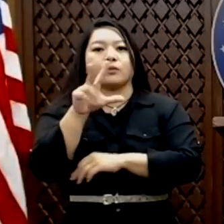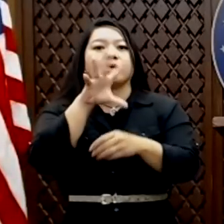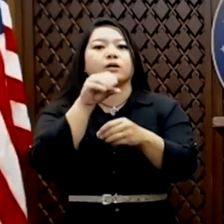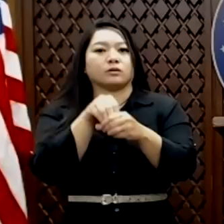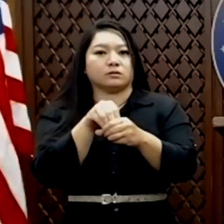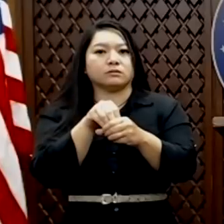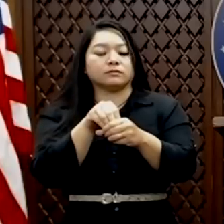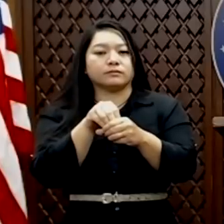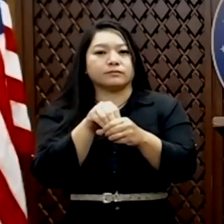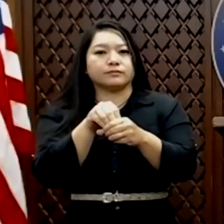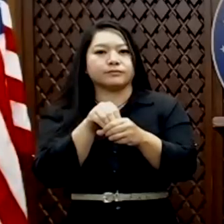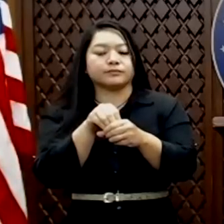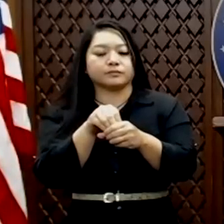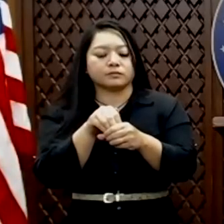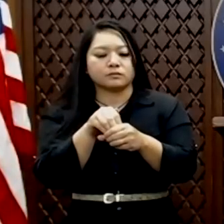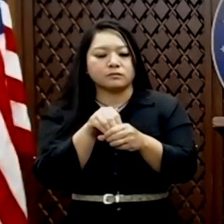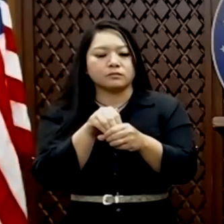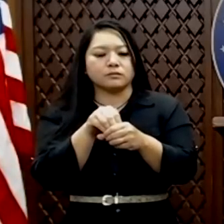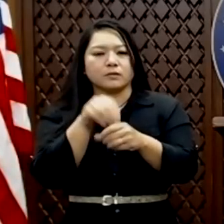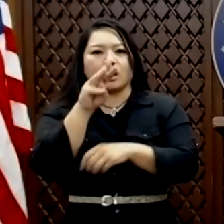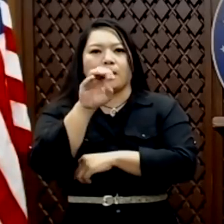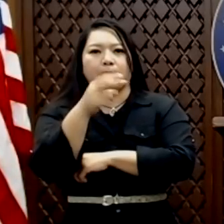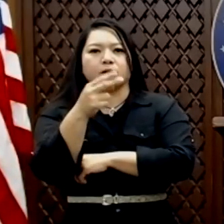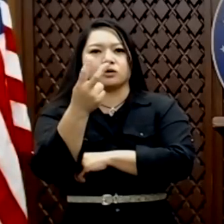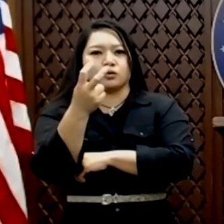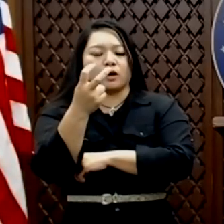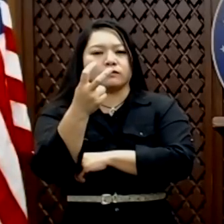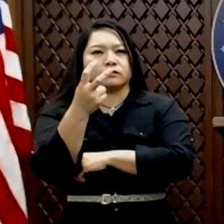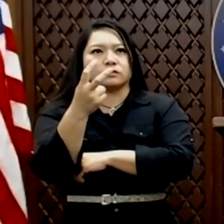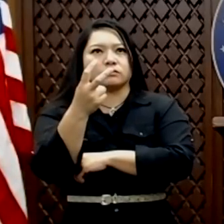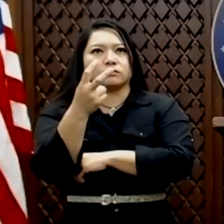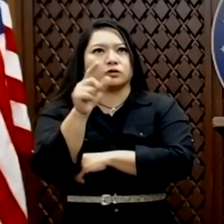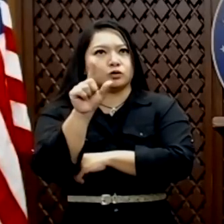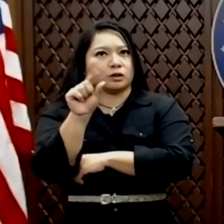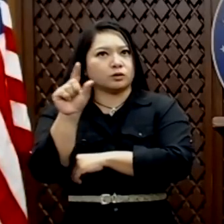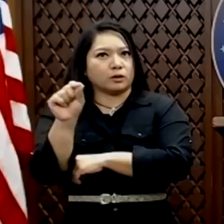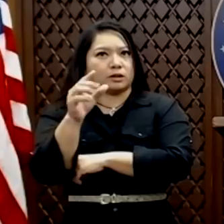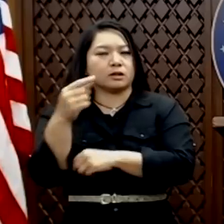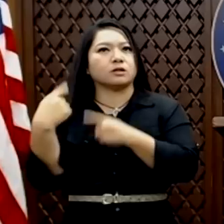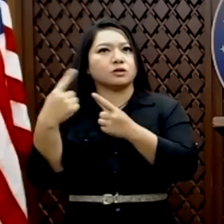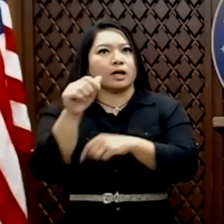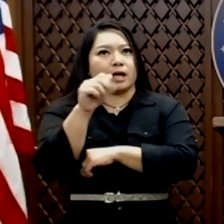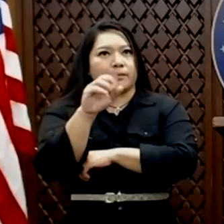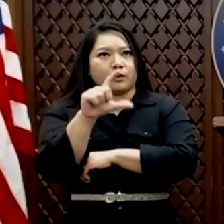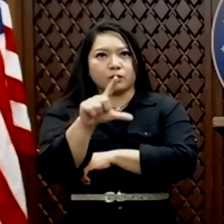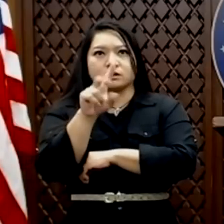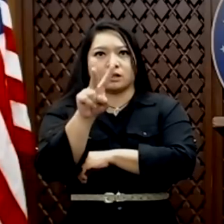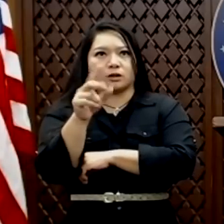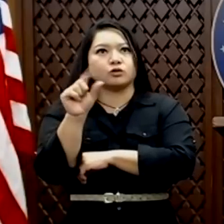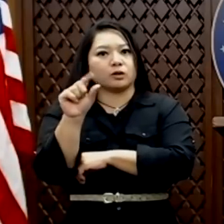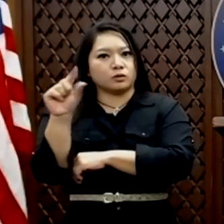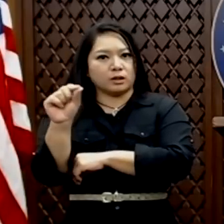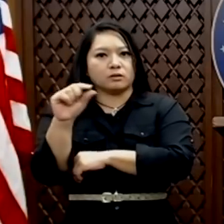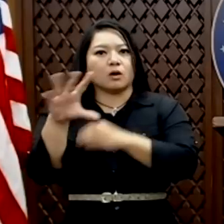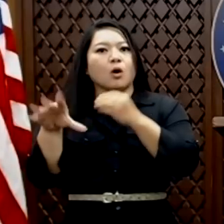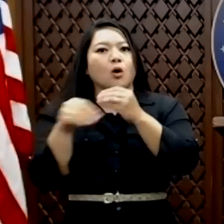inconclusive. As of March 12, 2020 to April 2nd, 2020, there's a